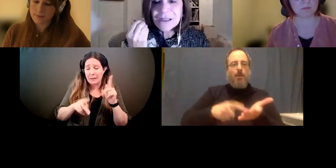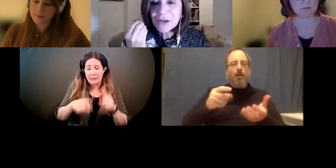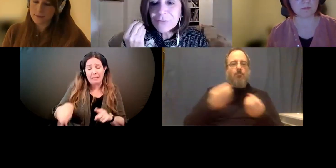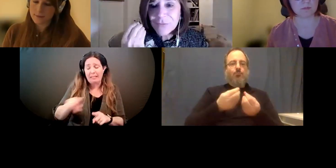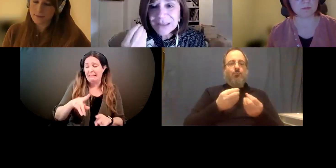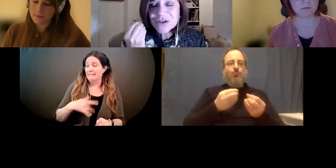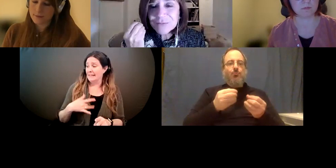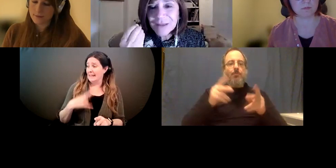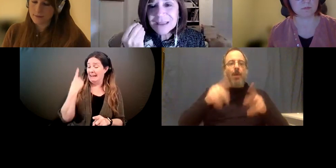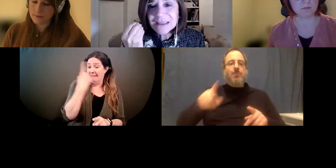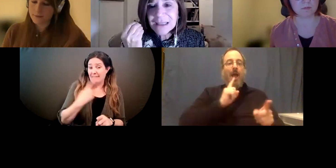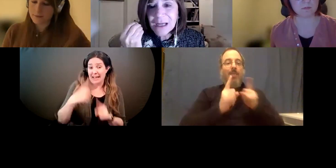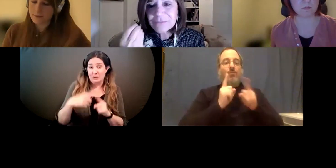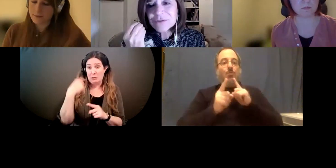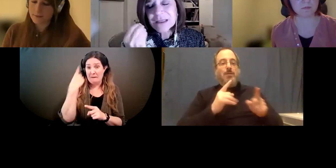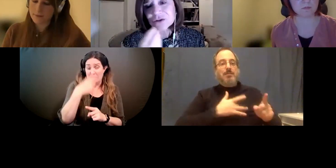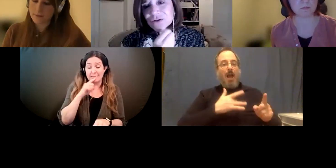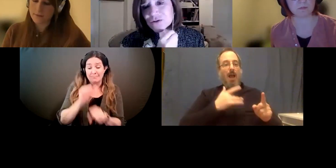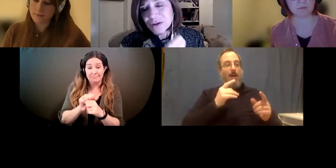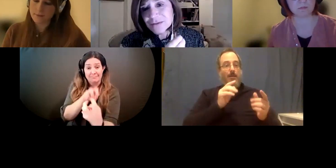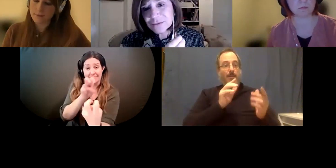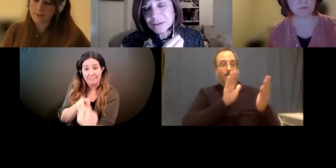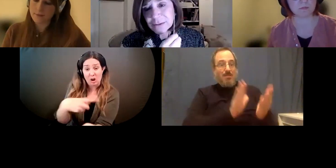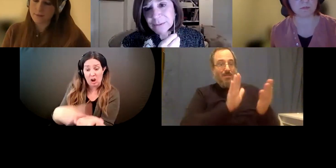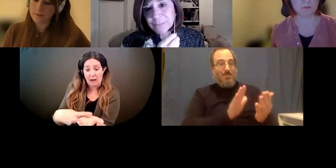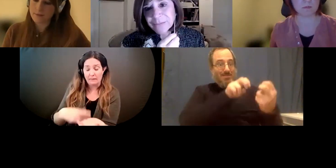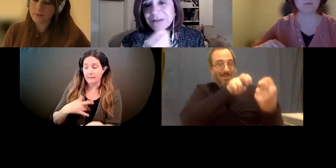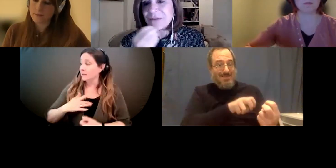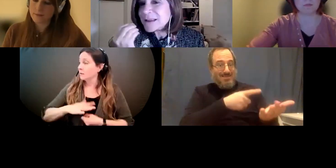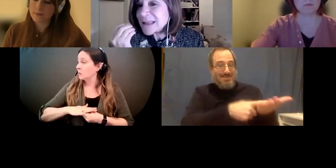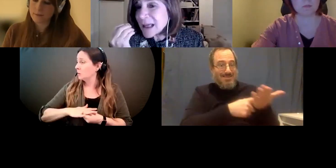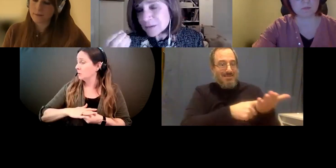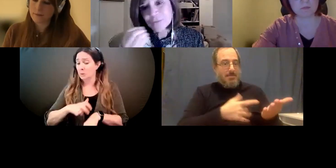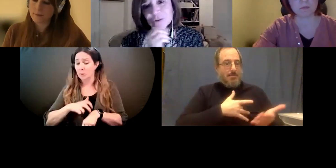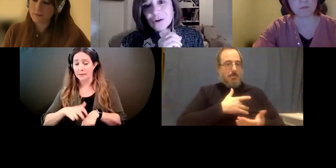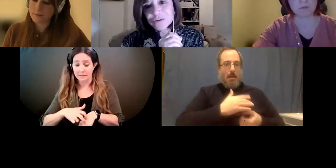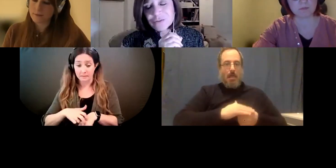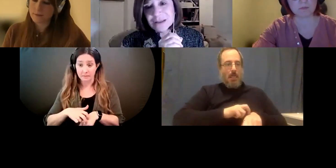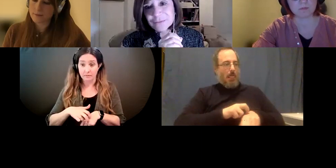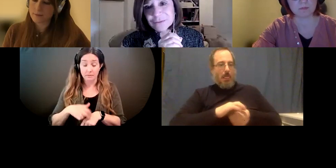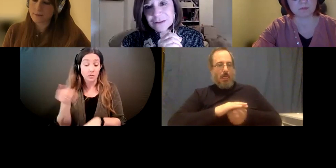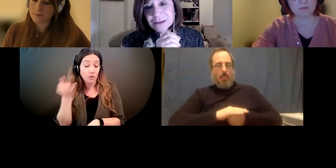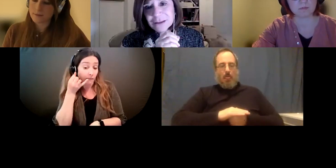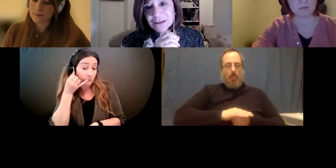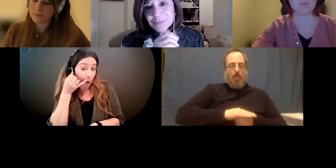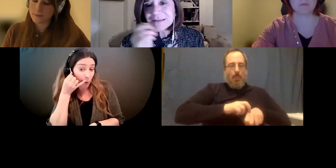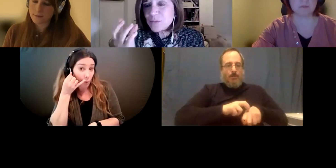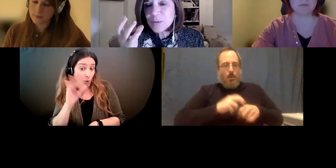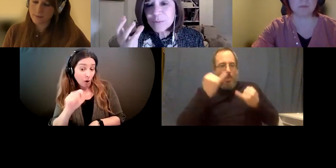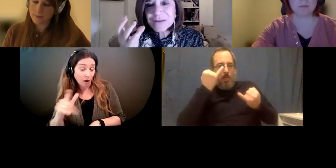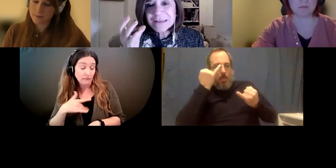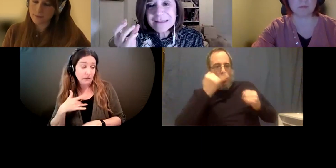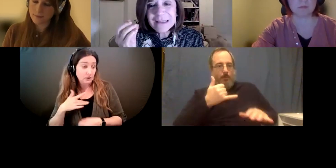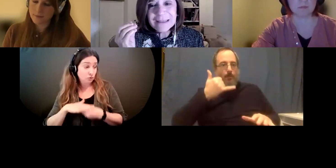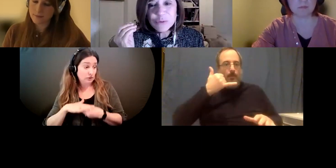find face-to-face conversation stressful. They find telephone calls stressful because, as